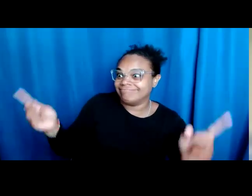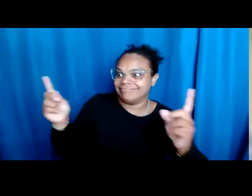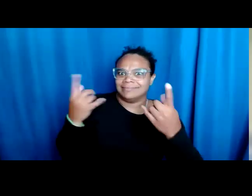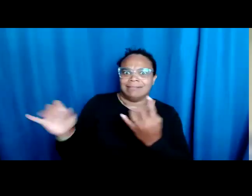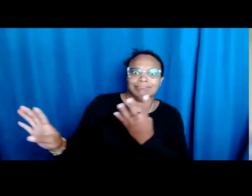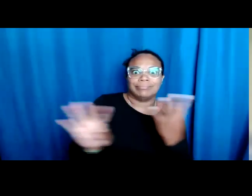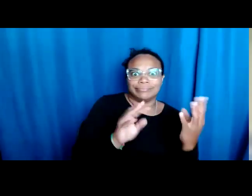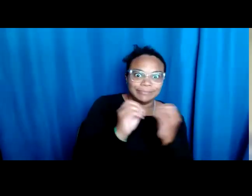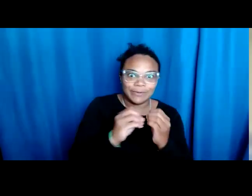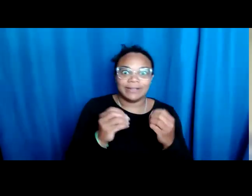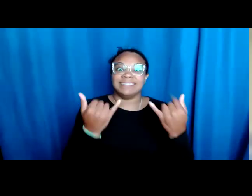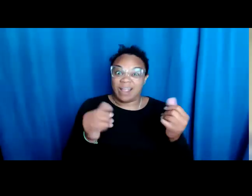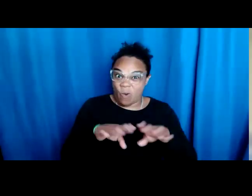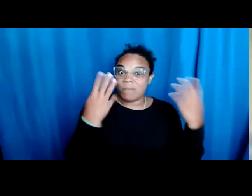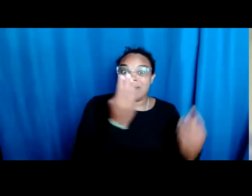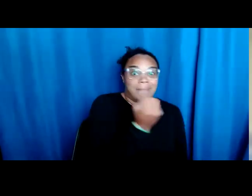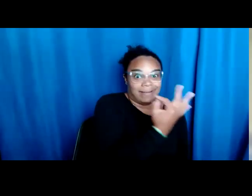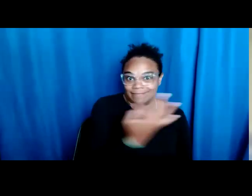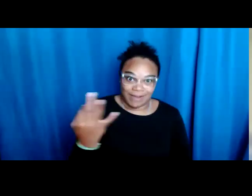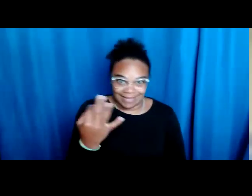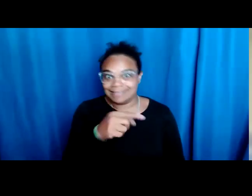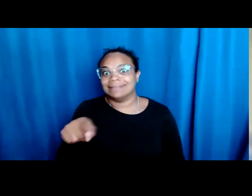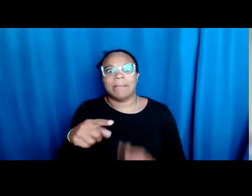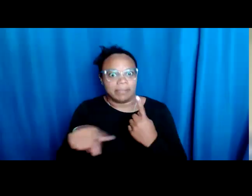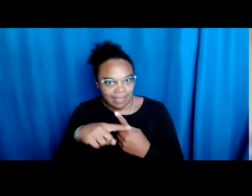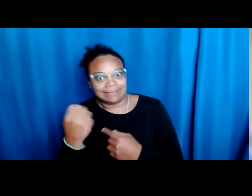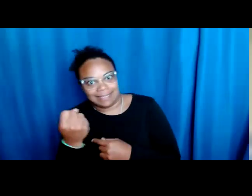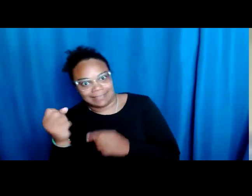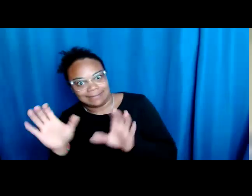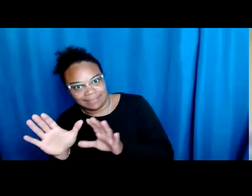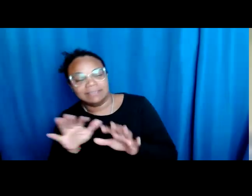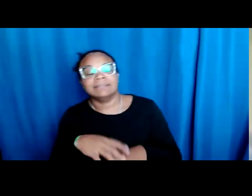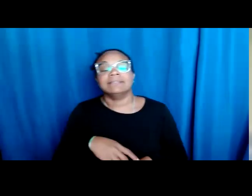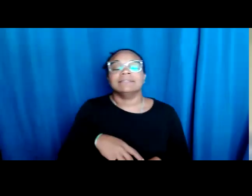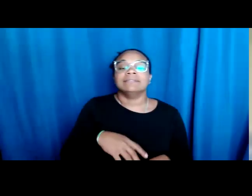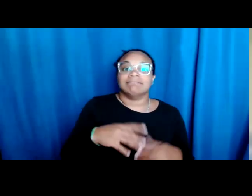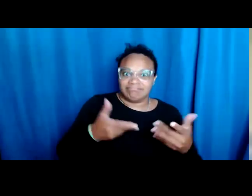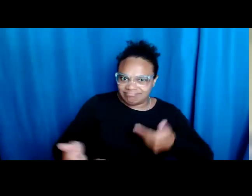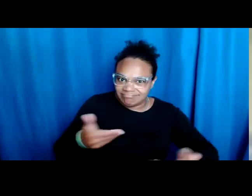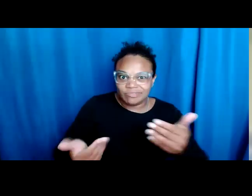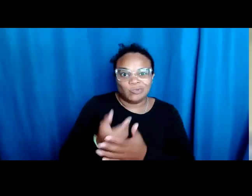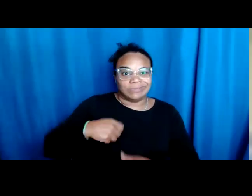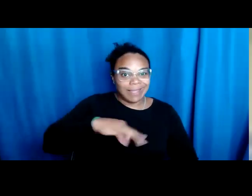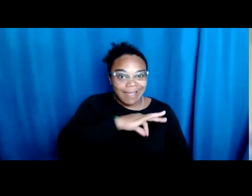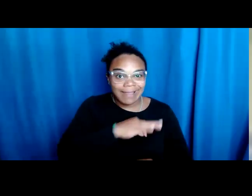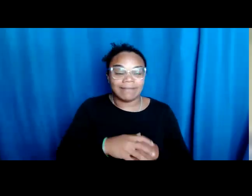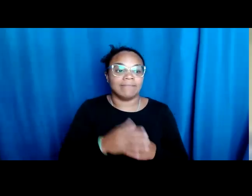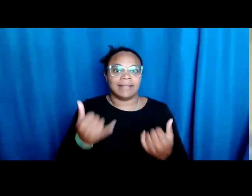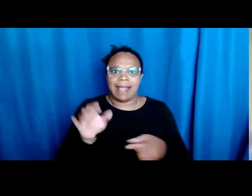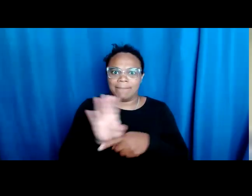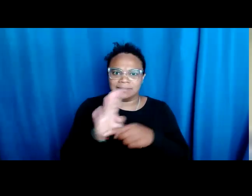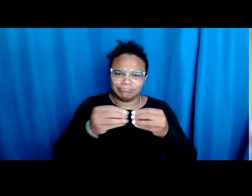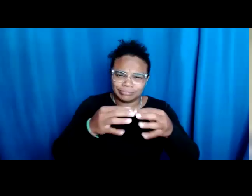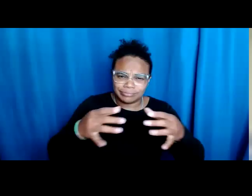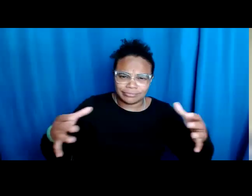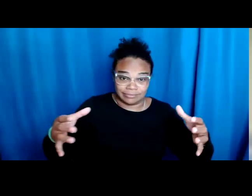week. We were able to hire new staff, and business is really growing. And now we've